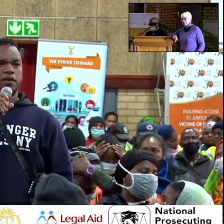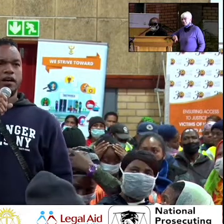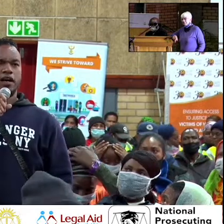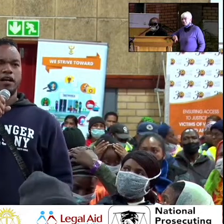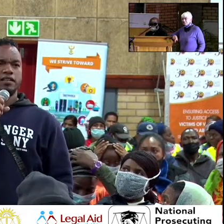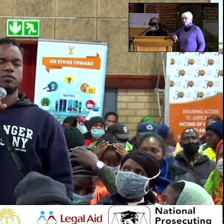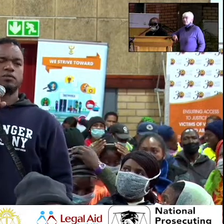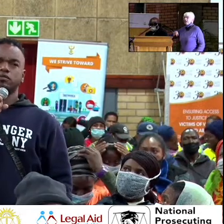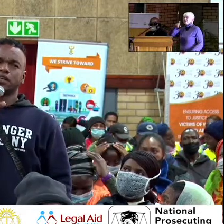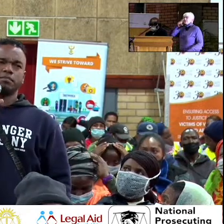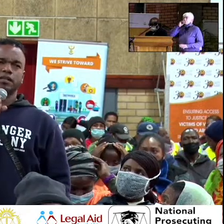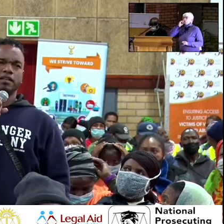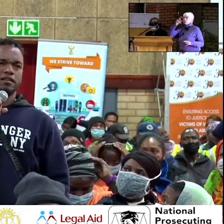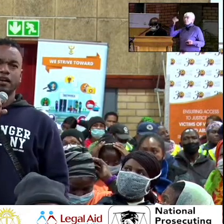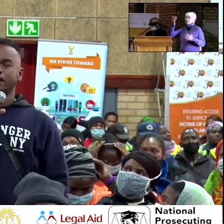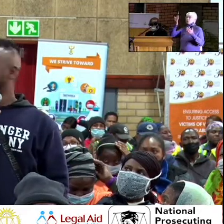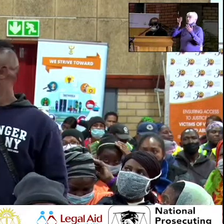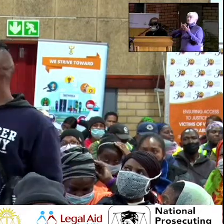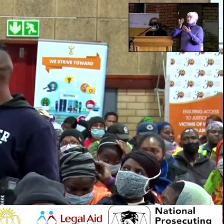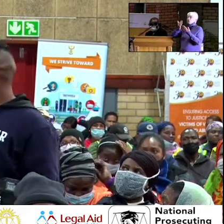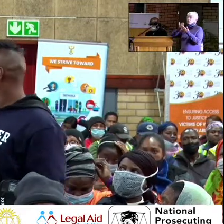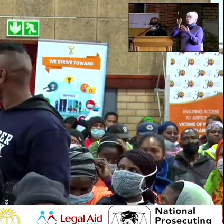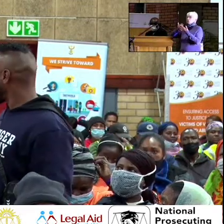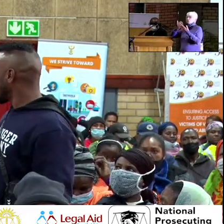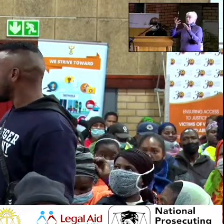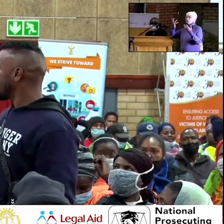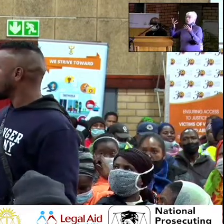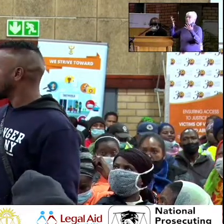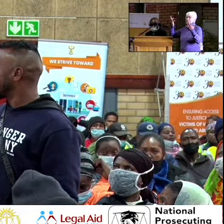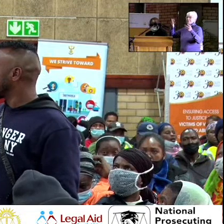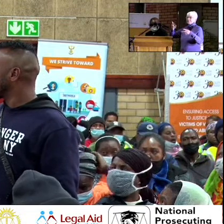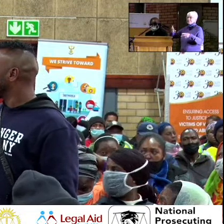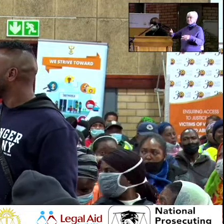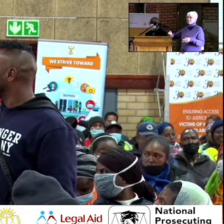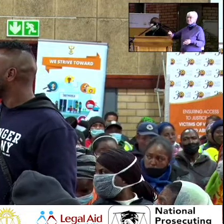Poor barangay or something, yeah.